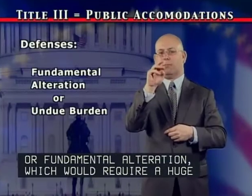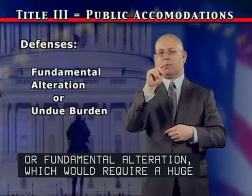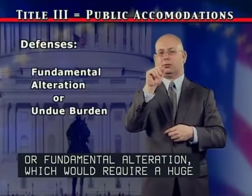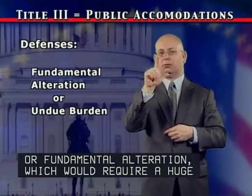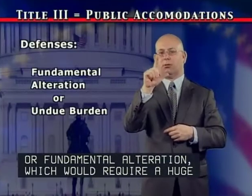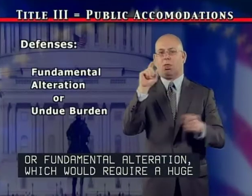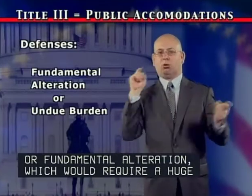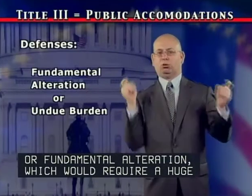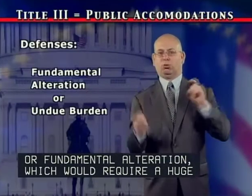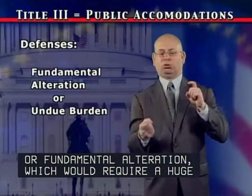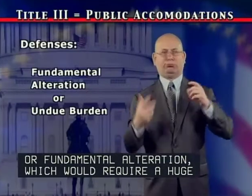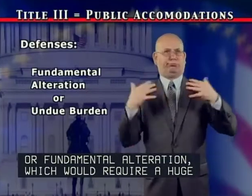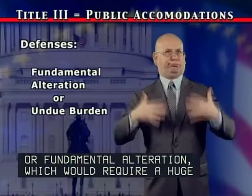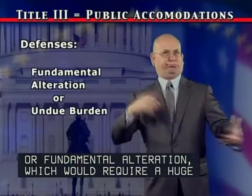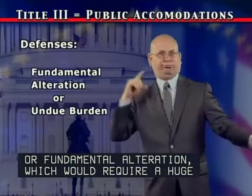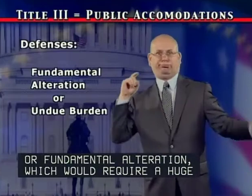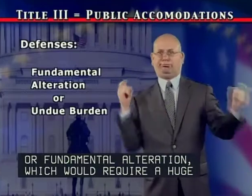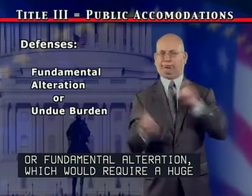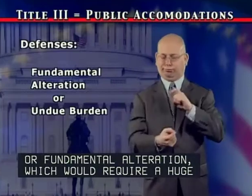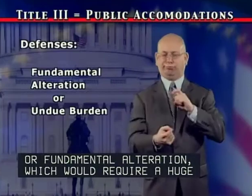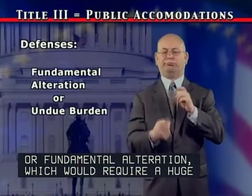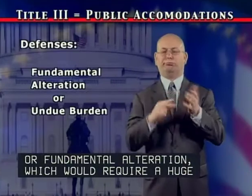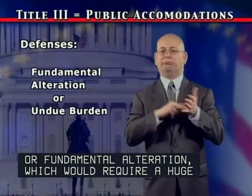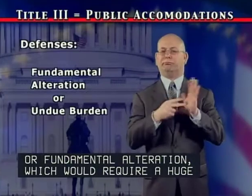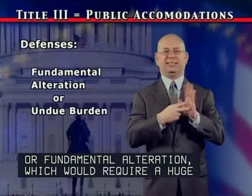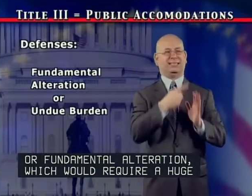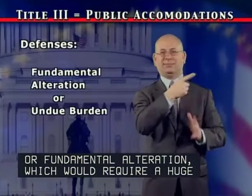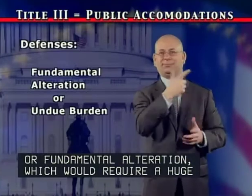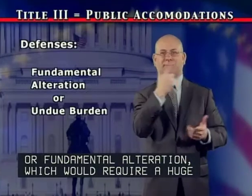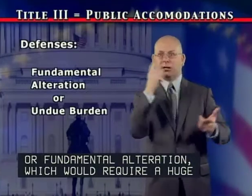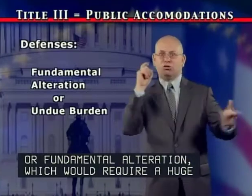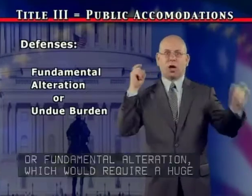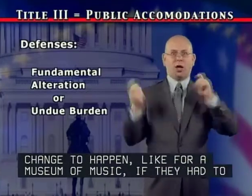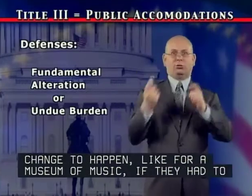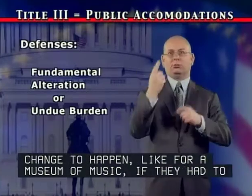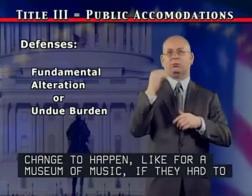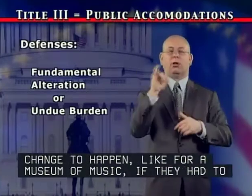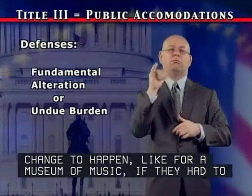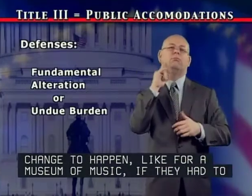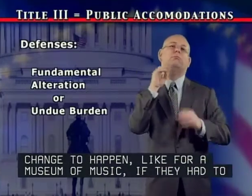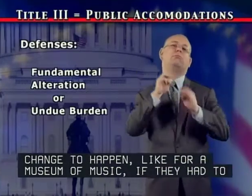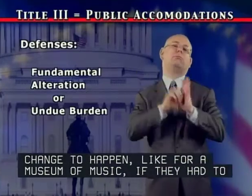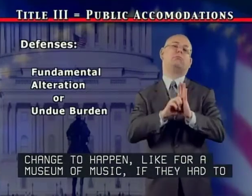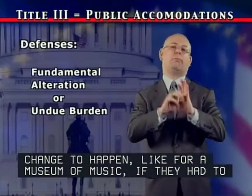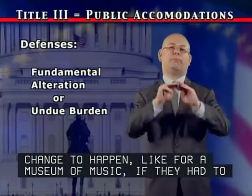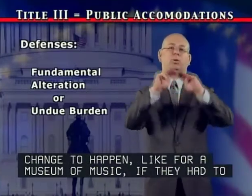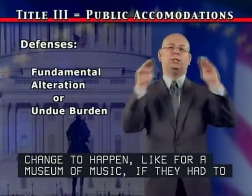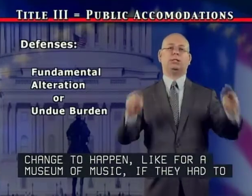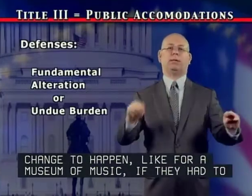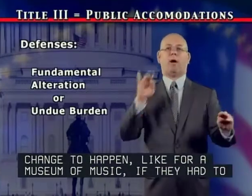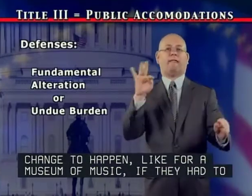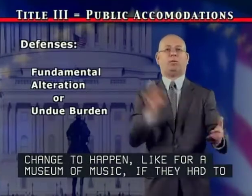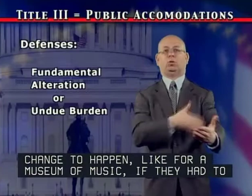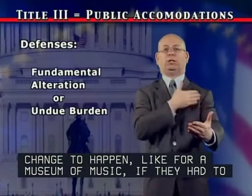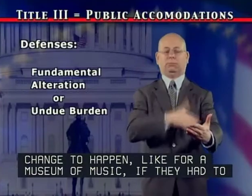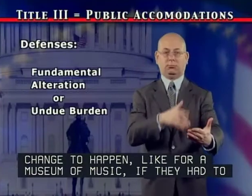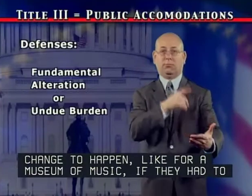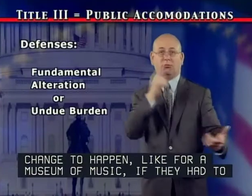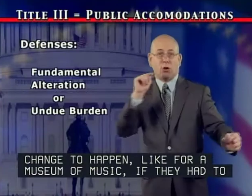Or fundamental alteration, which would require a huge change to happen, like for a museum of music. If they